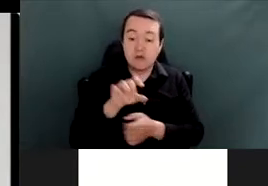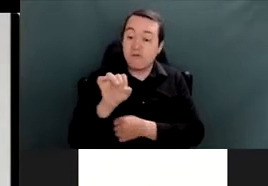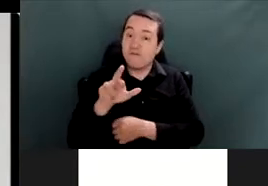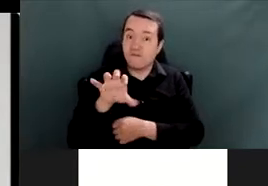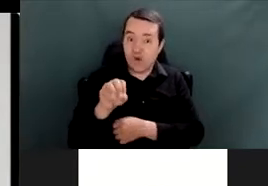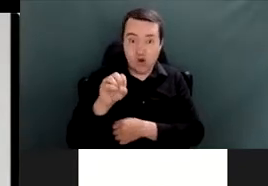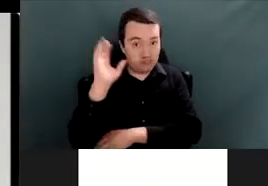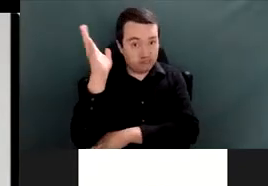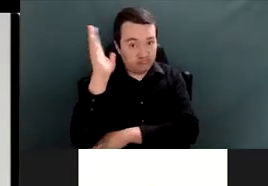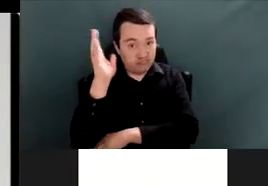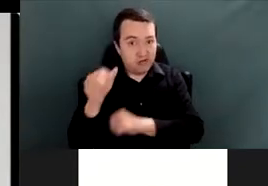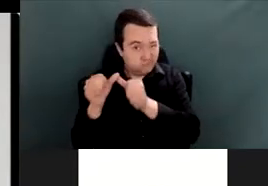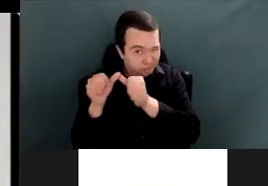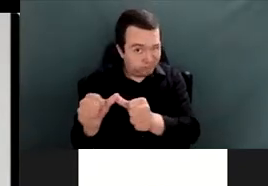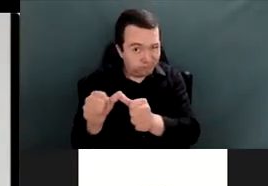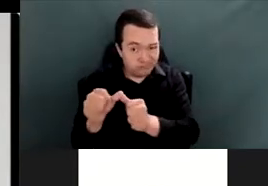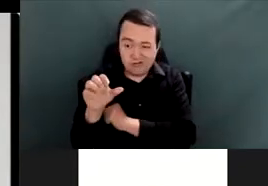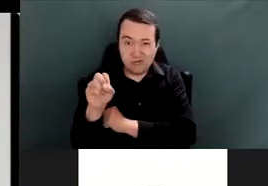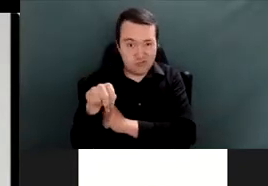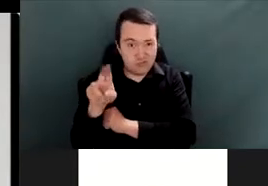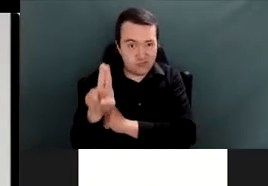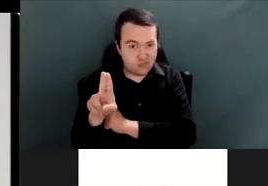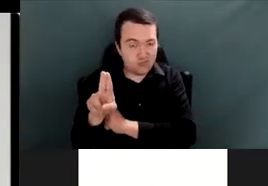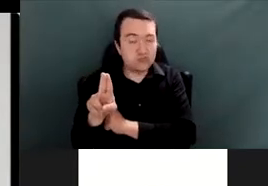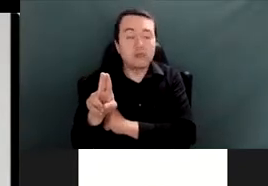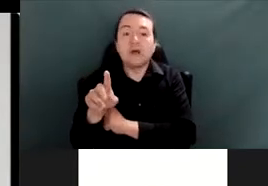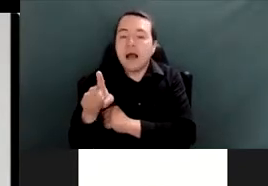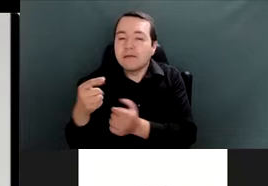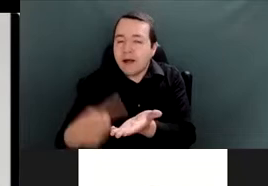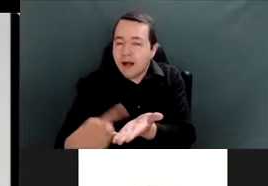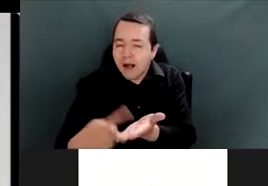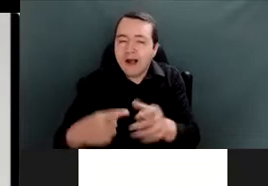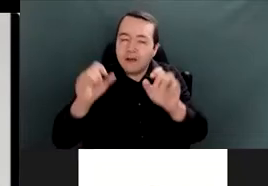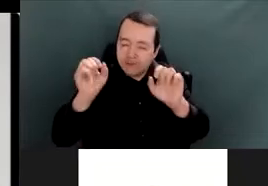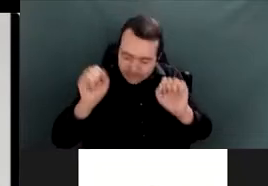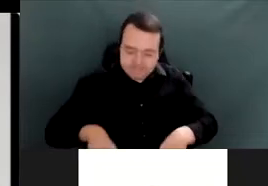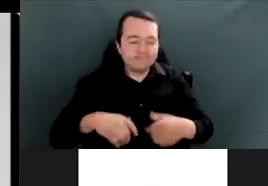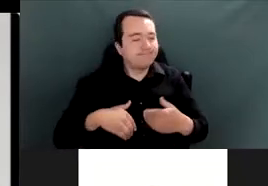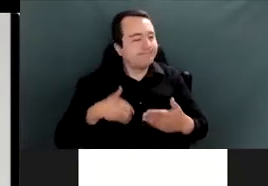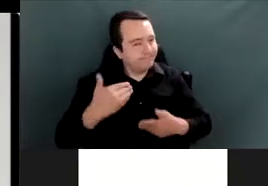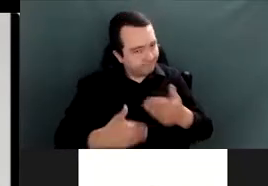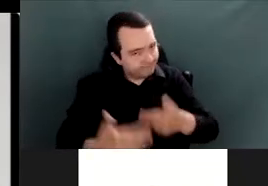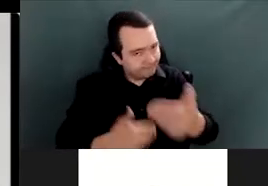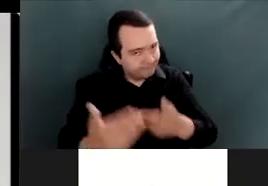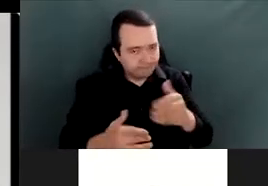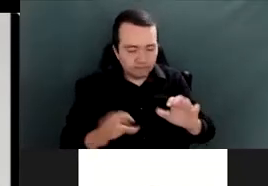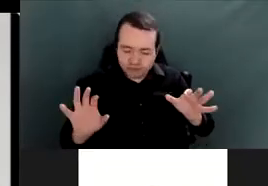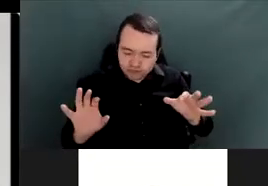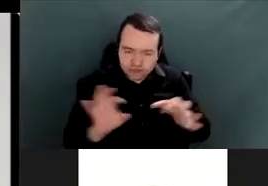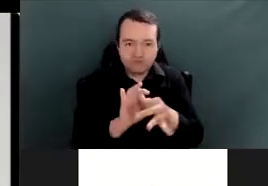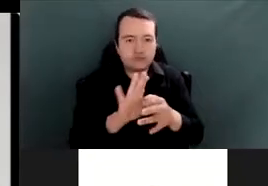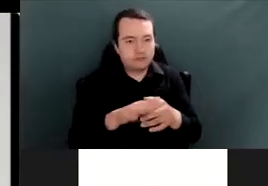initiatives, which we see as positive, and we appeal to have them replicated so that we can continue to have